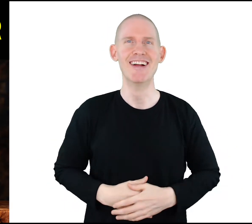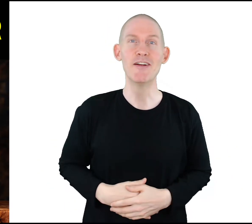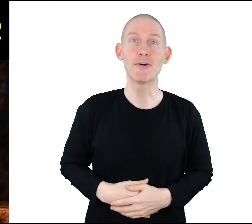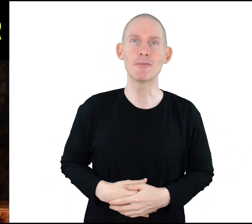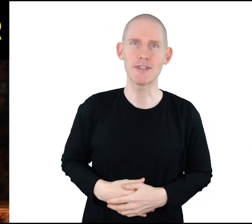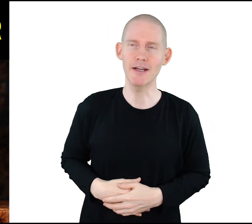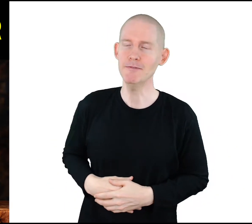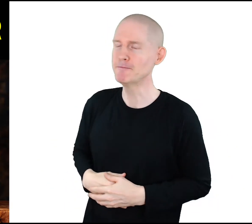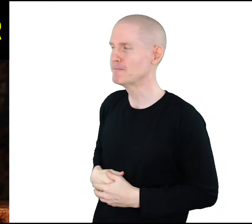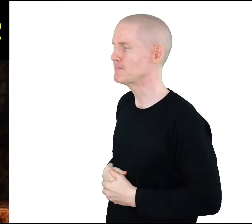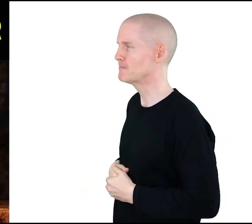From the side.